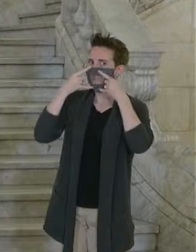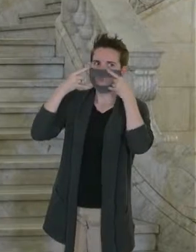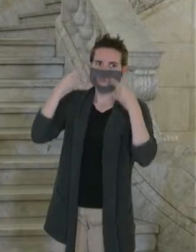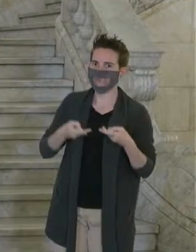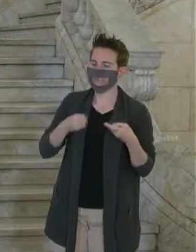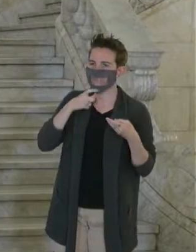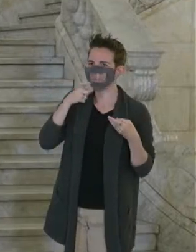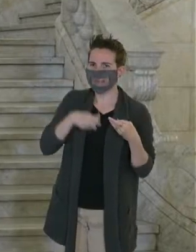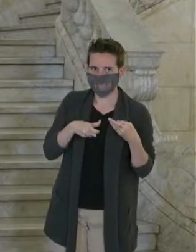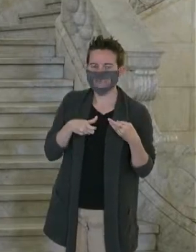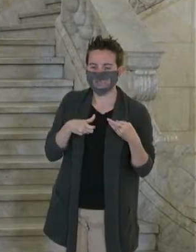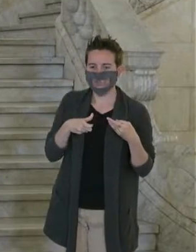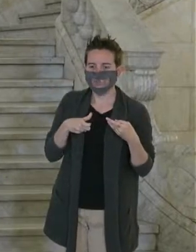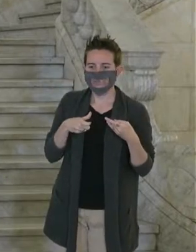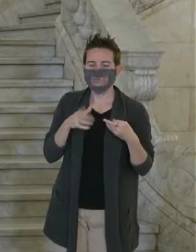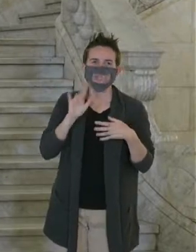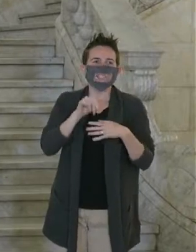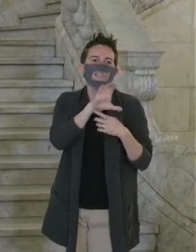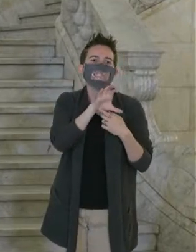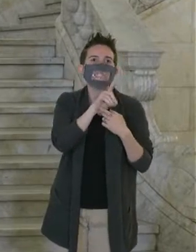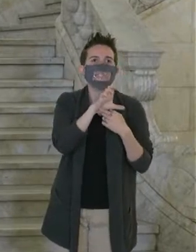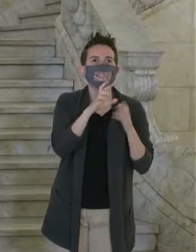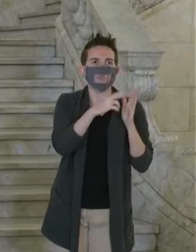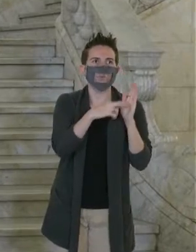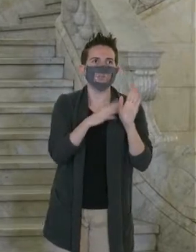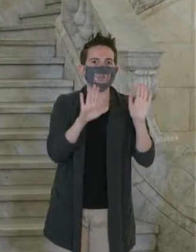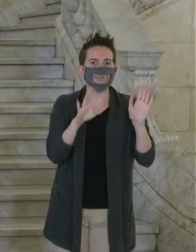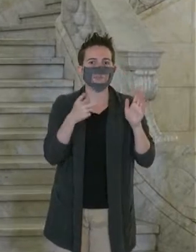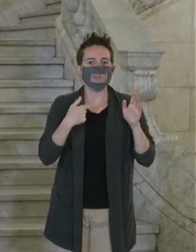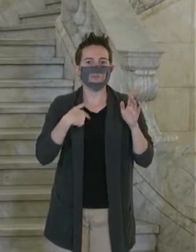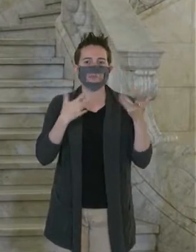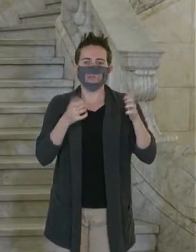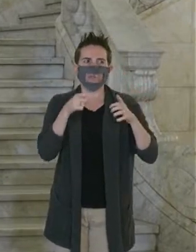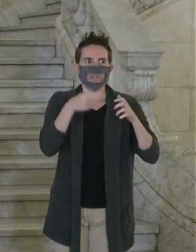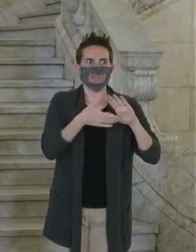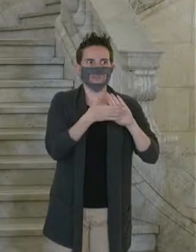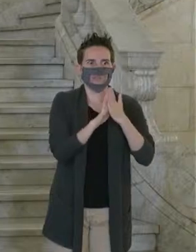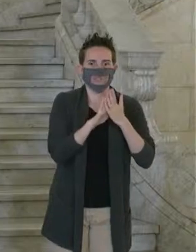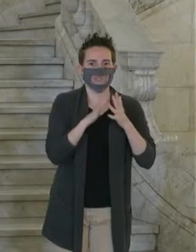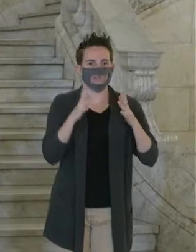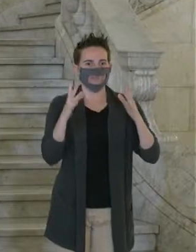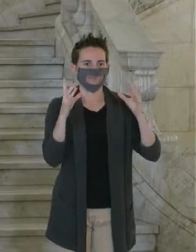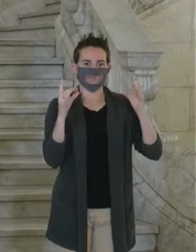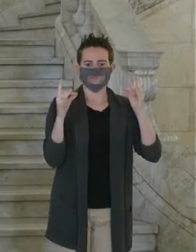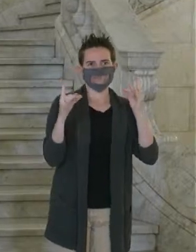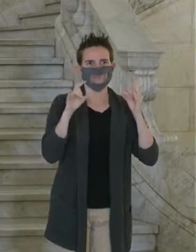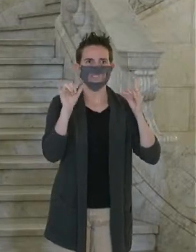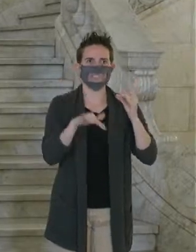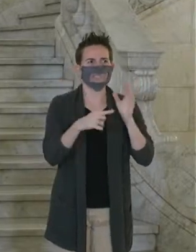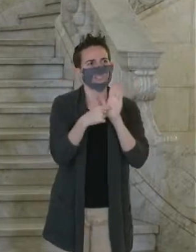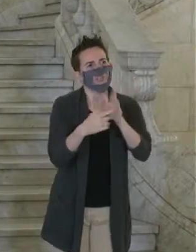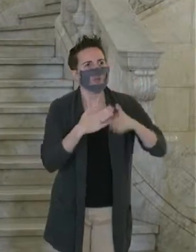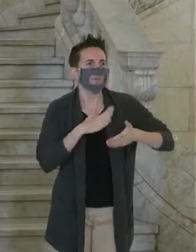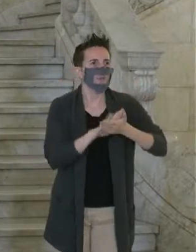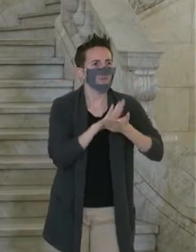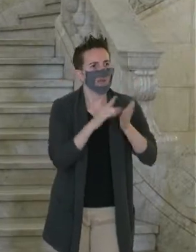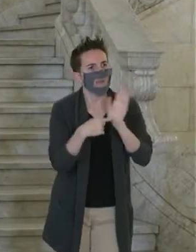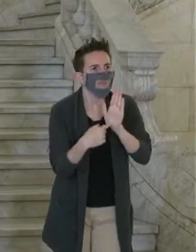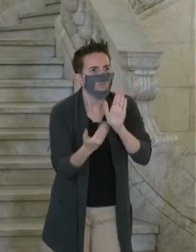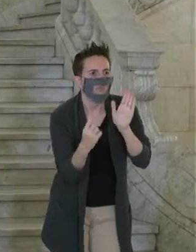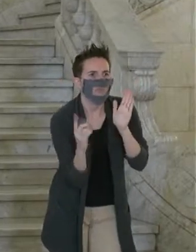guidance. But you know, we don't want this to turn into sort of like a show me your papers